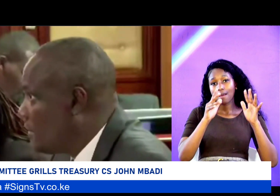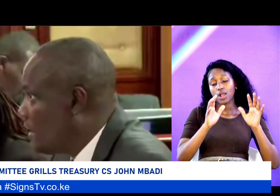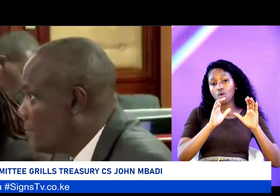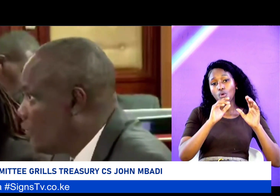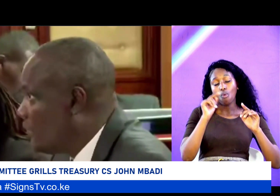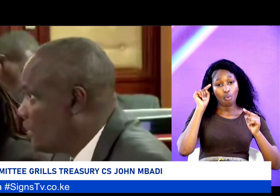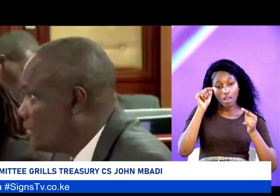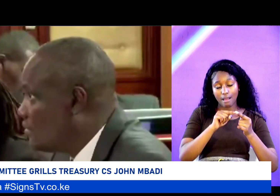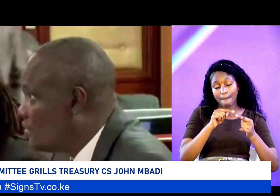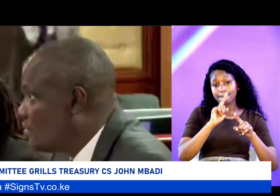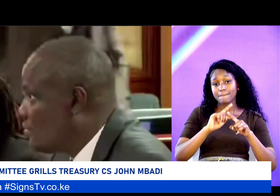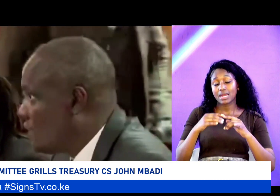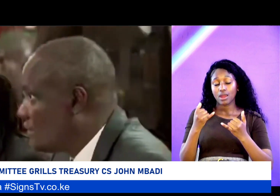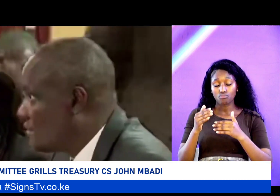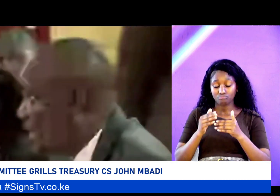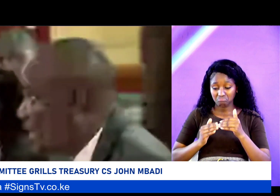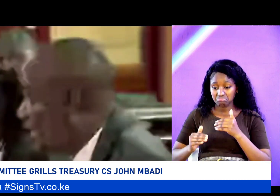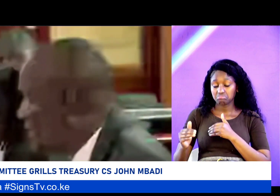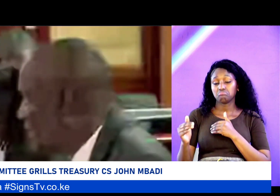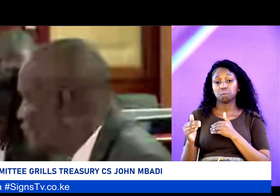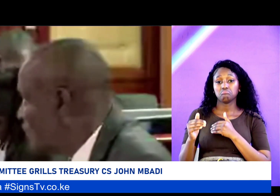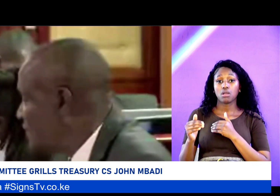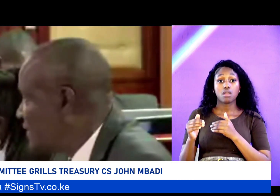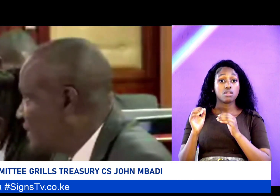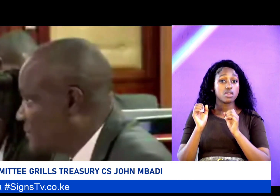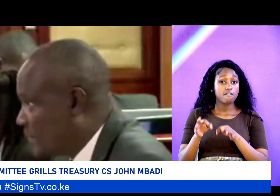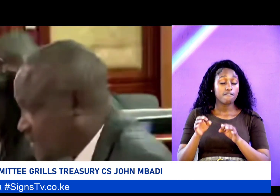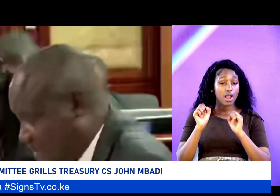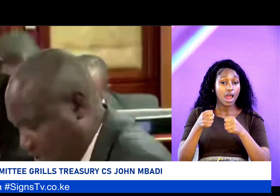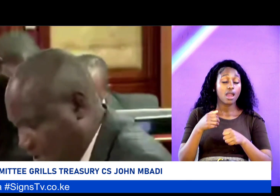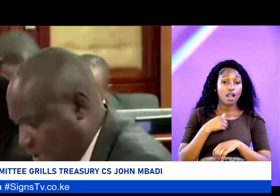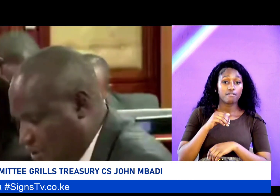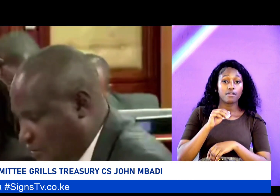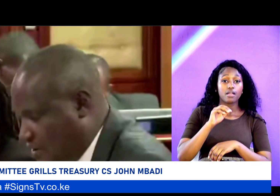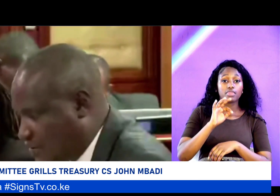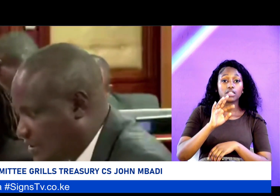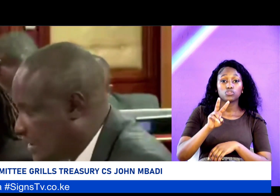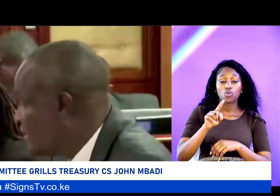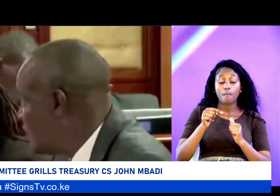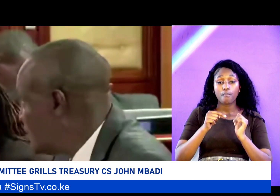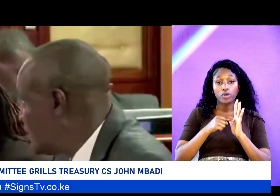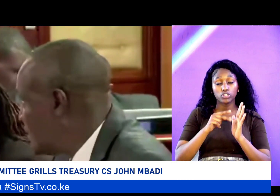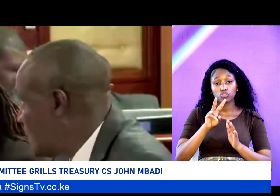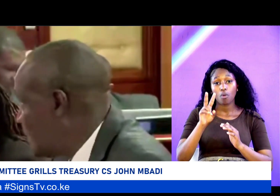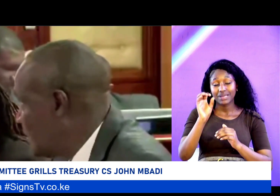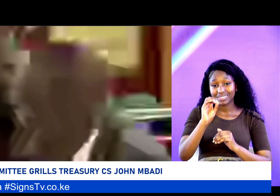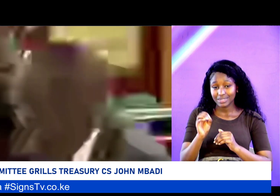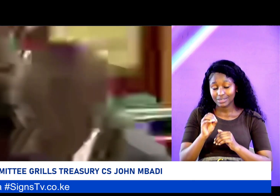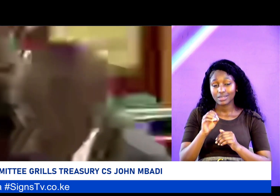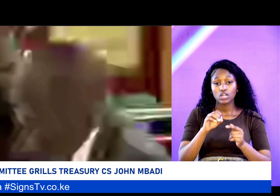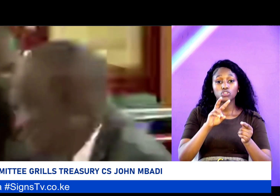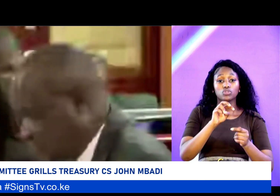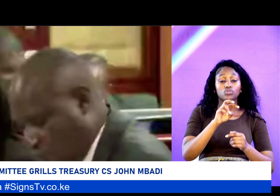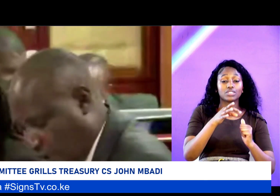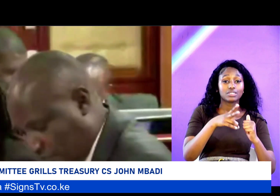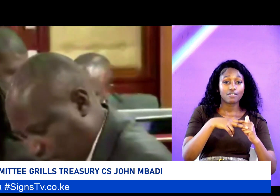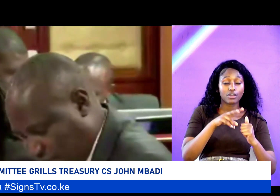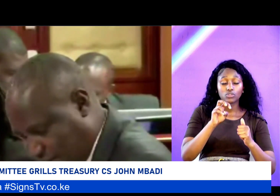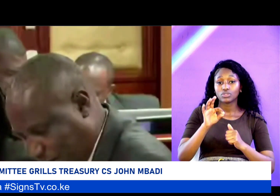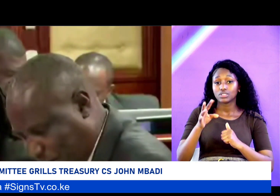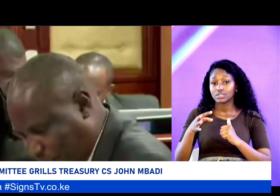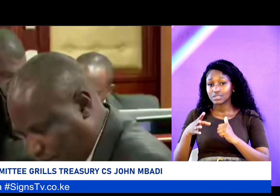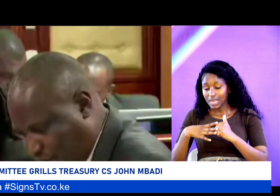then, moving towards having it at 2.7% in 2028-2029 may